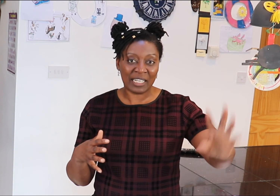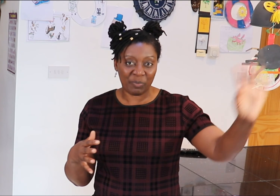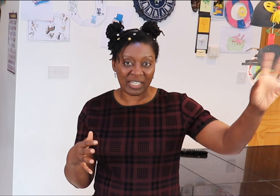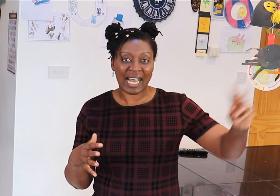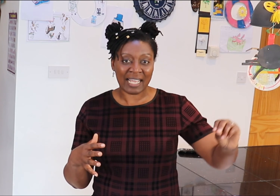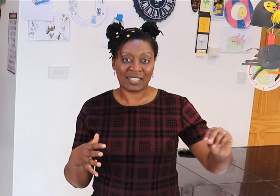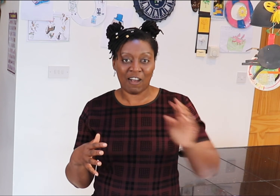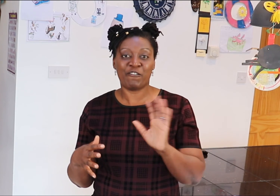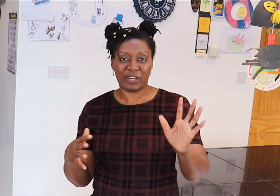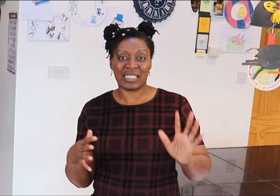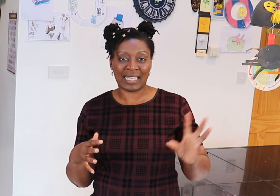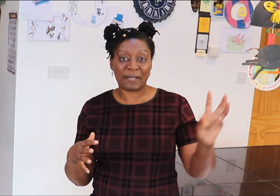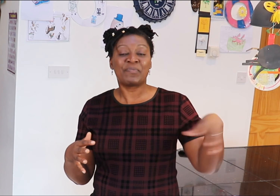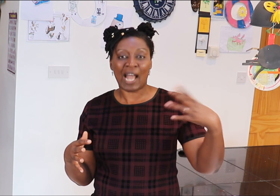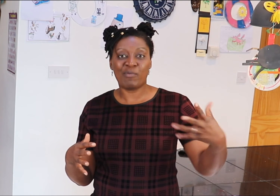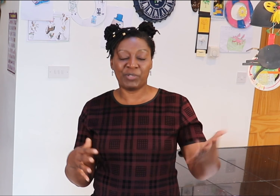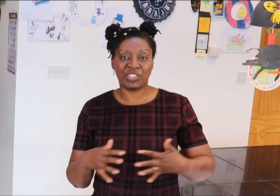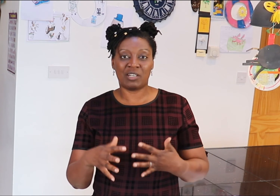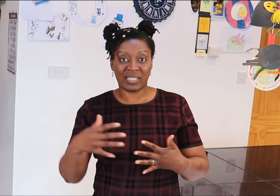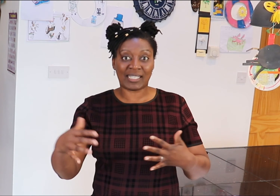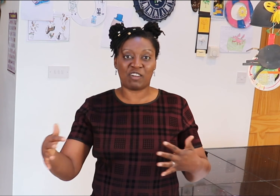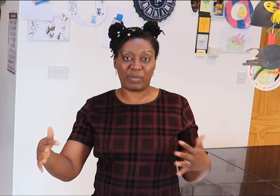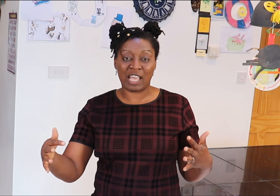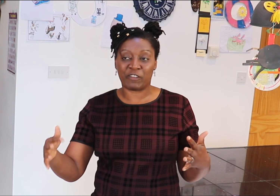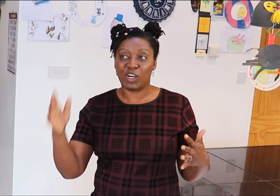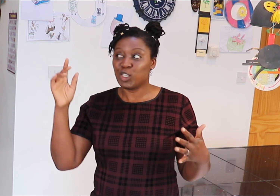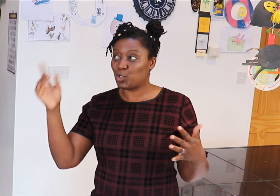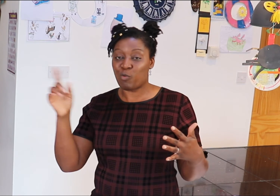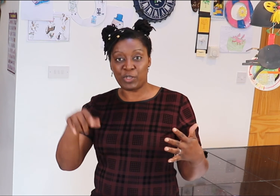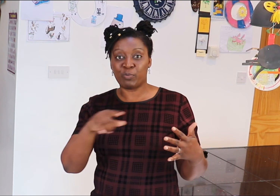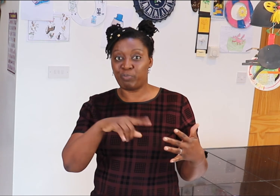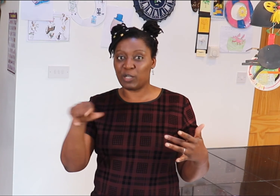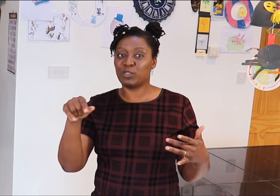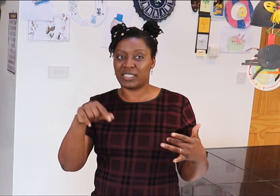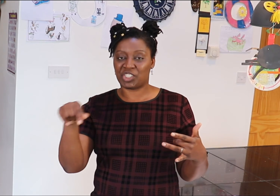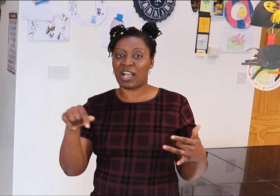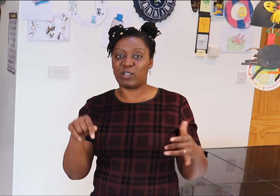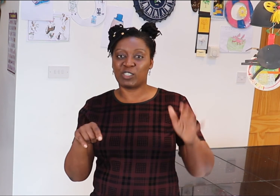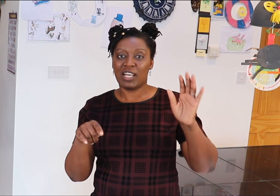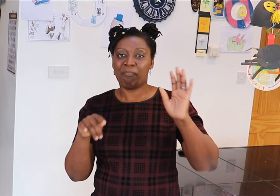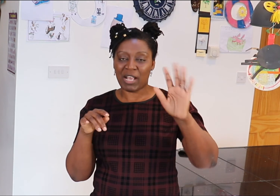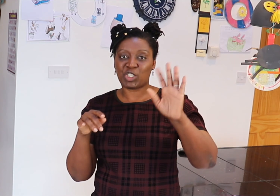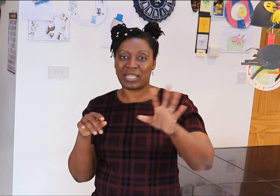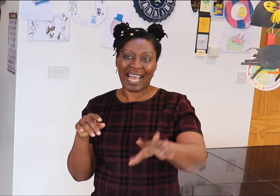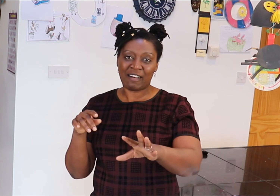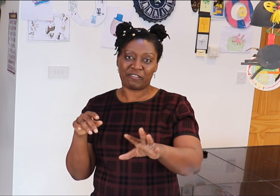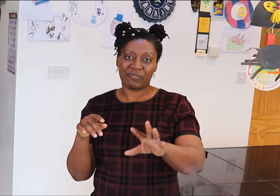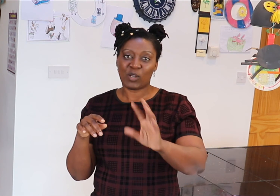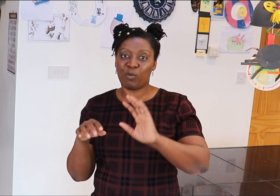inner being and higher self have already said, I'll be able to generate this kind of behavior. So when you build the child, make sure they have, or